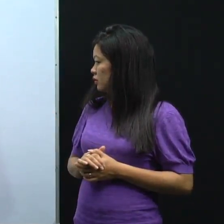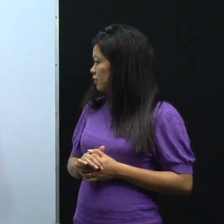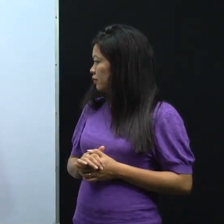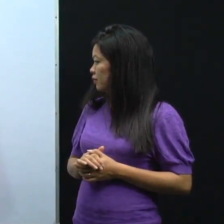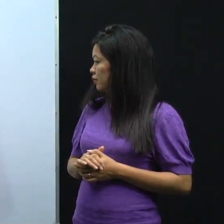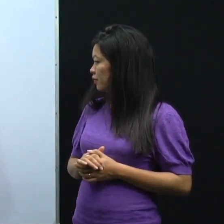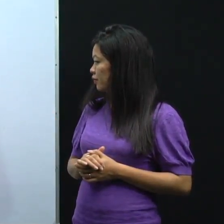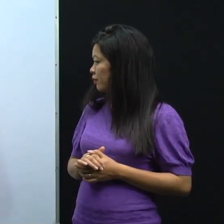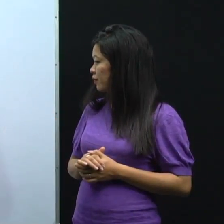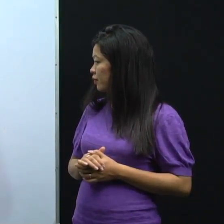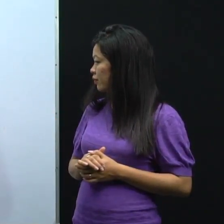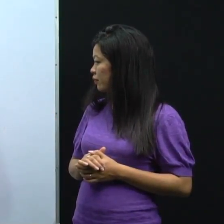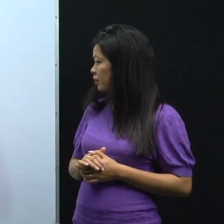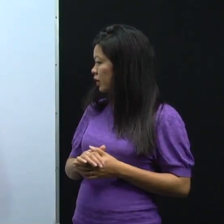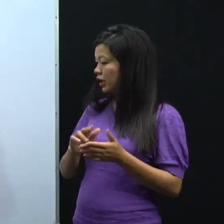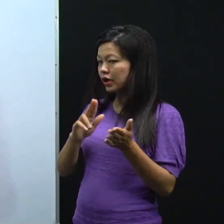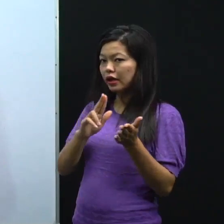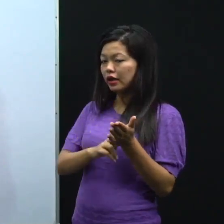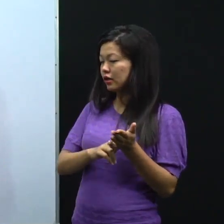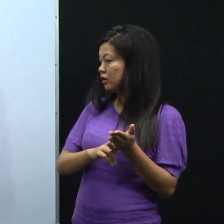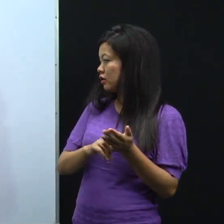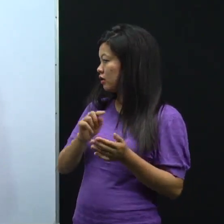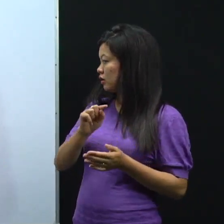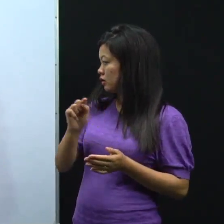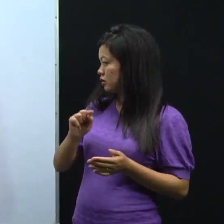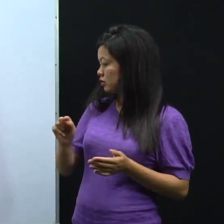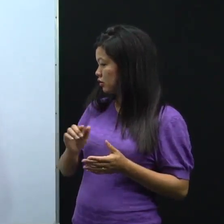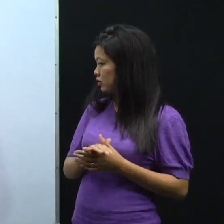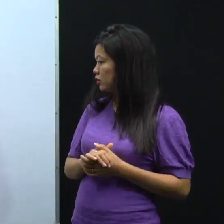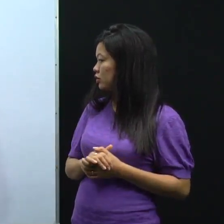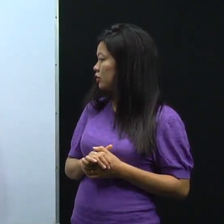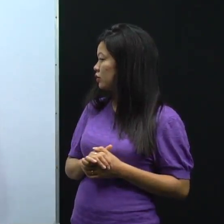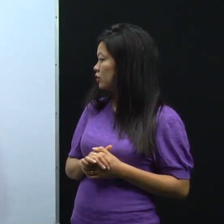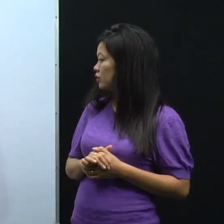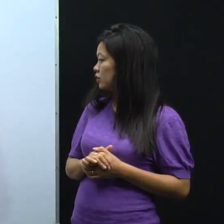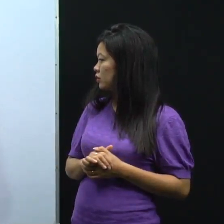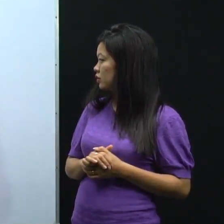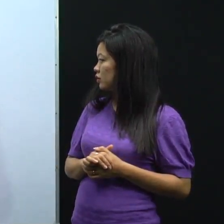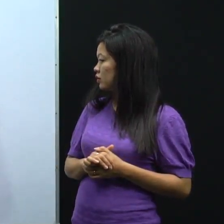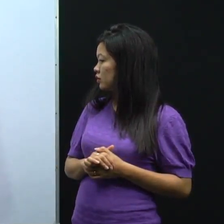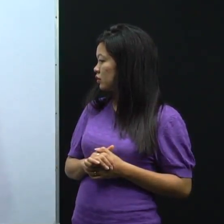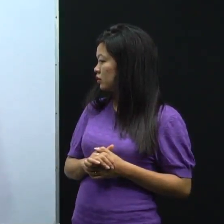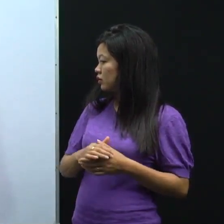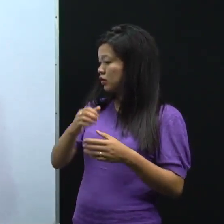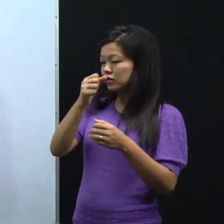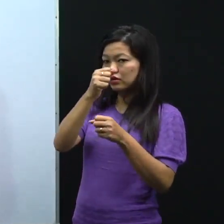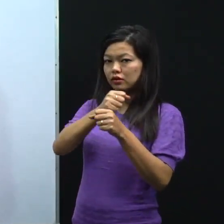we'll continue here. That is, N is, now the given mass is